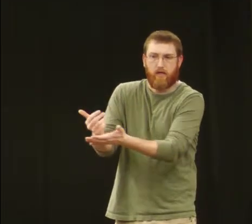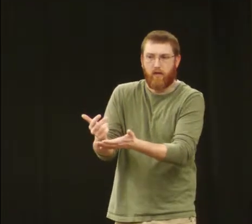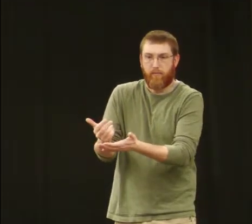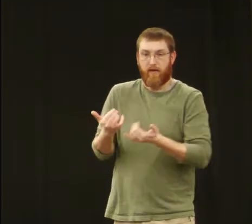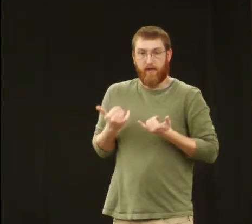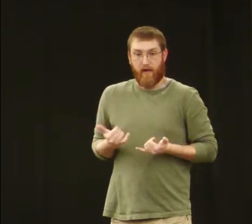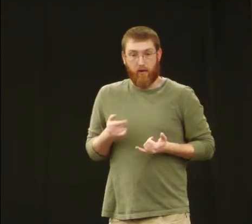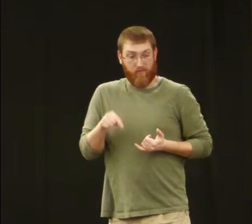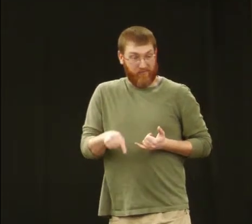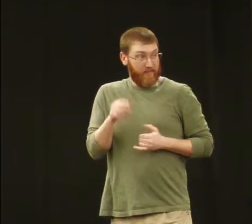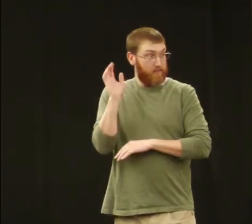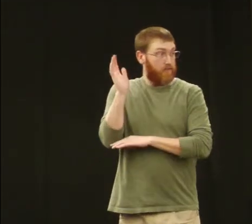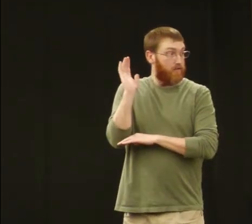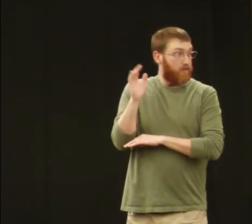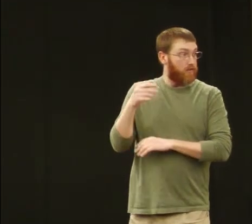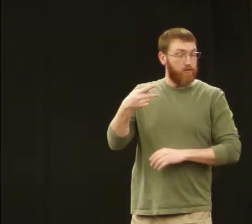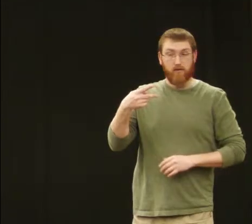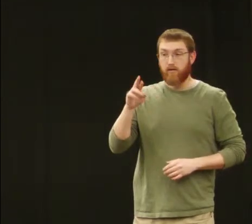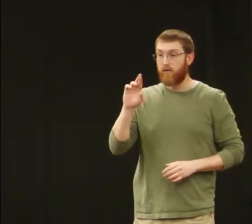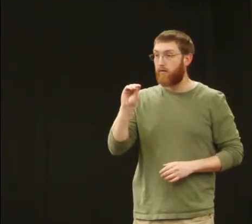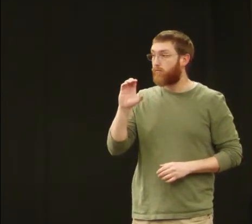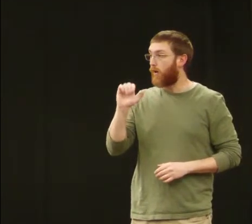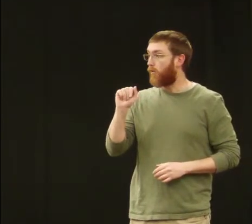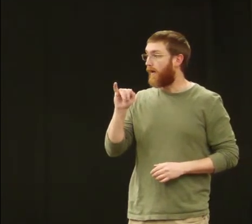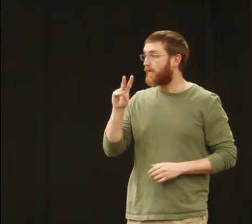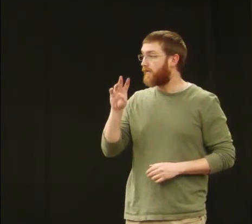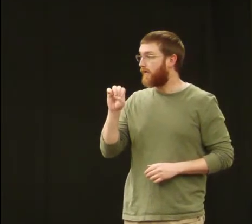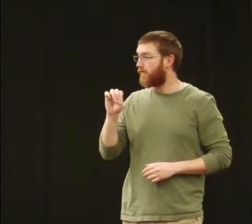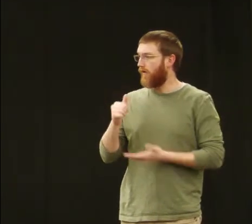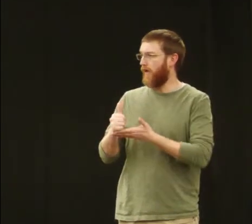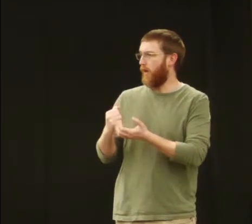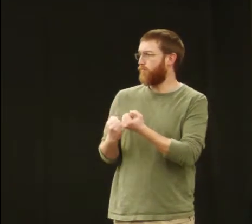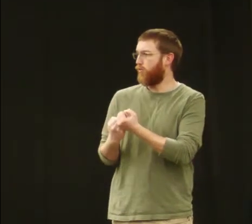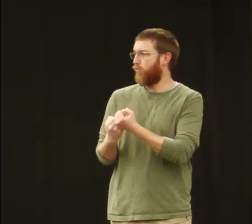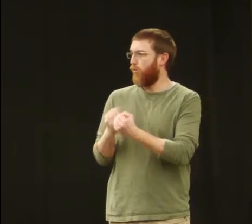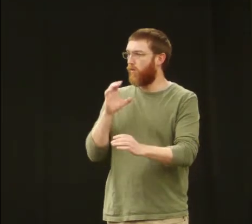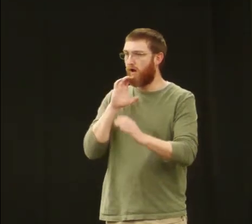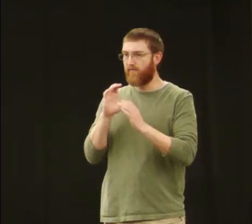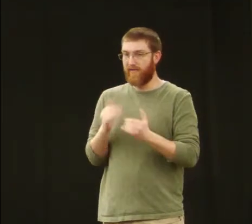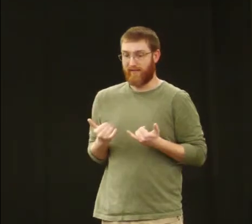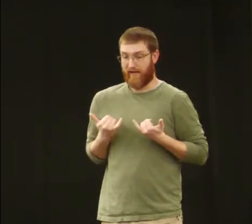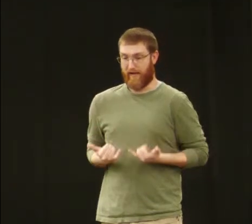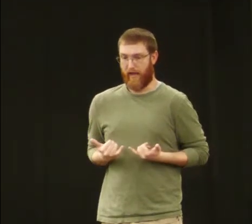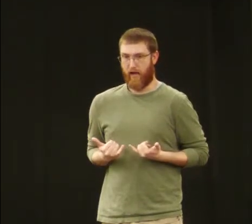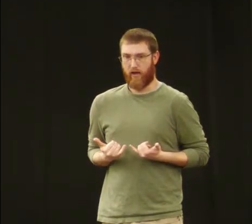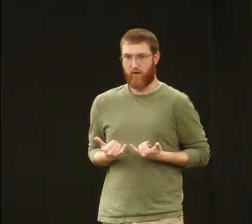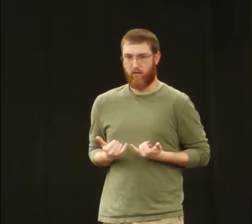proactive and preventive today will help support those conversations here to avoid that.